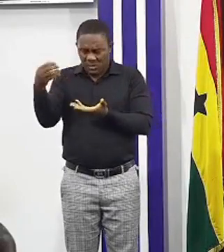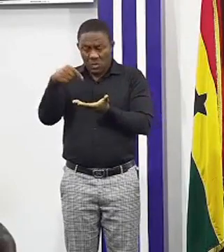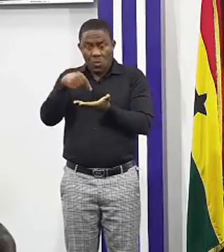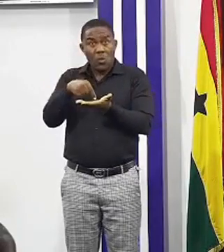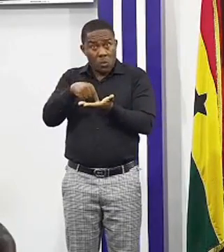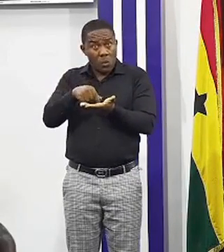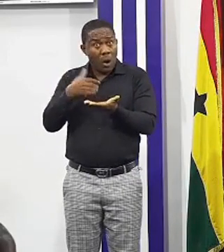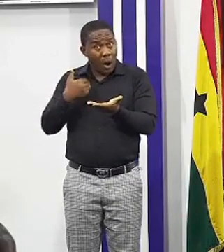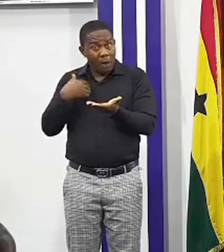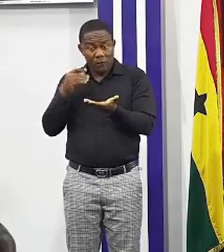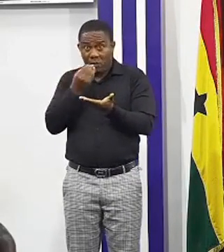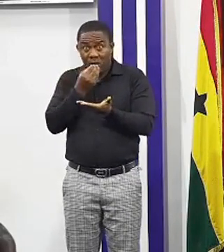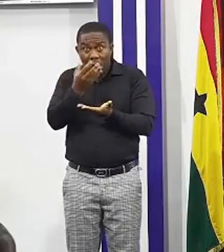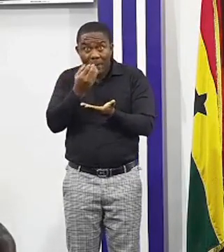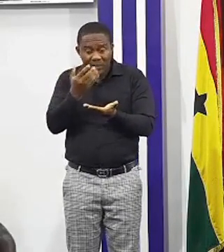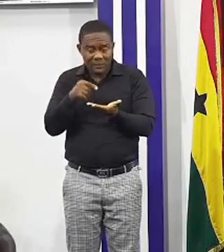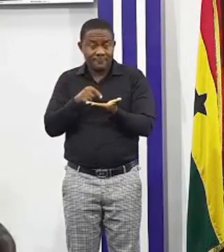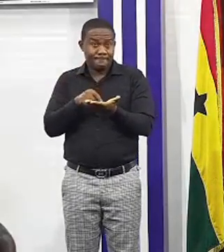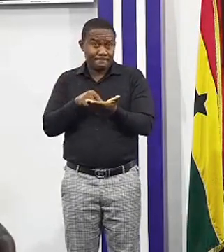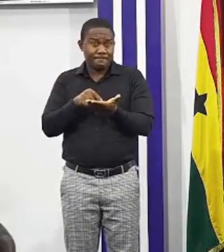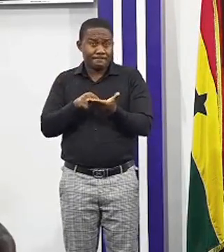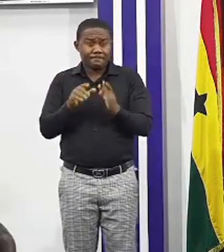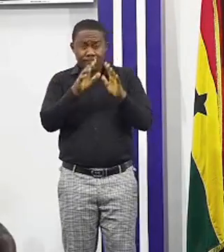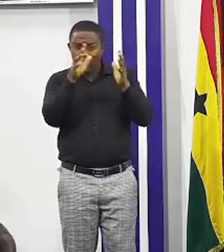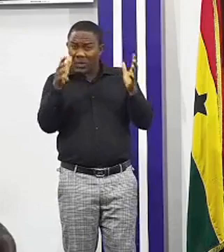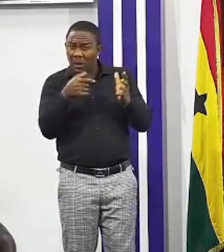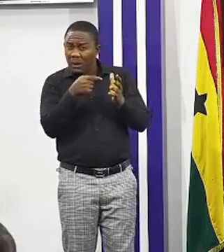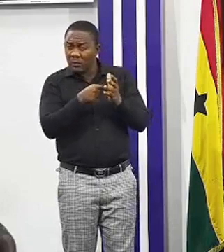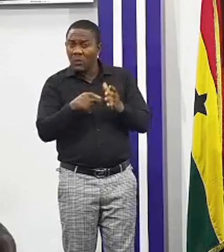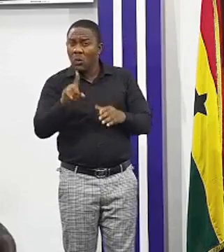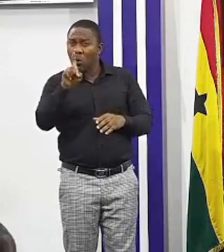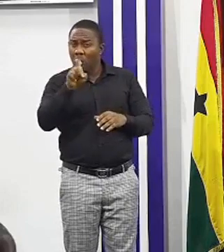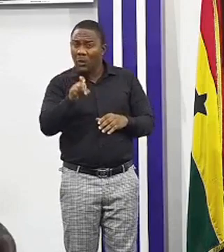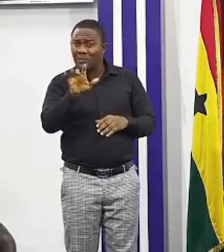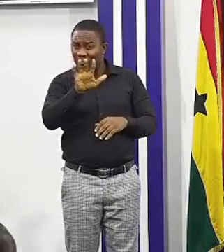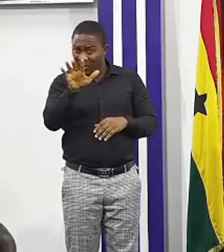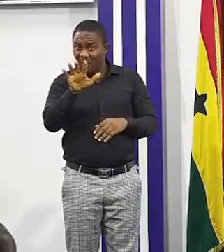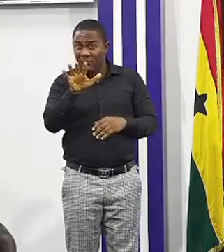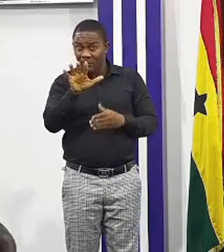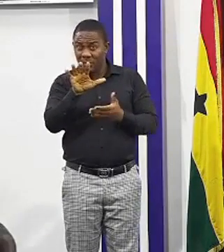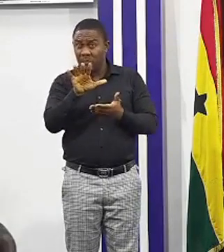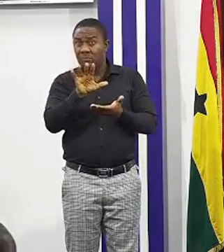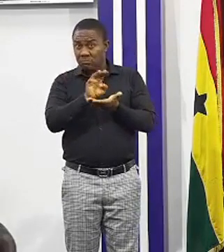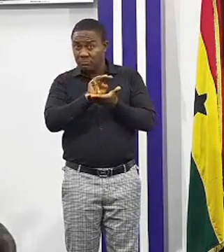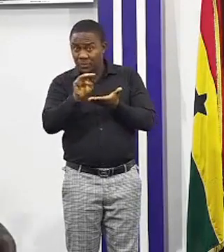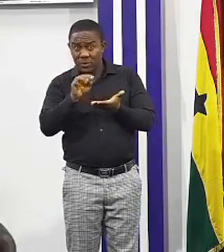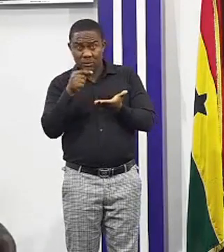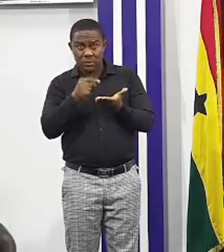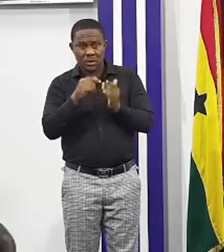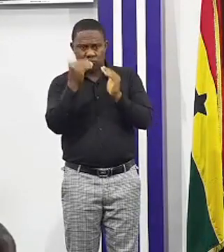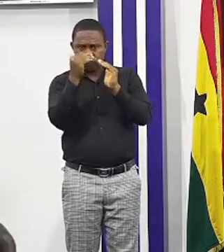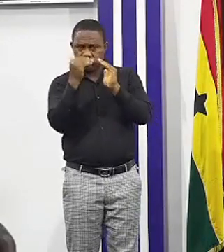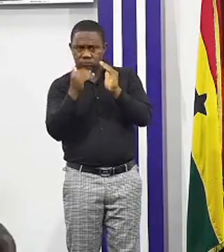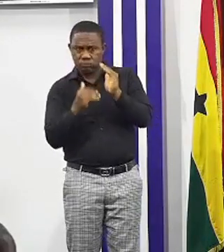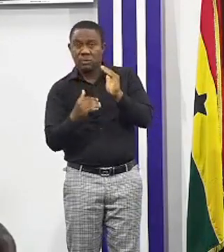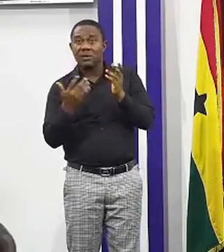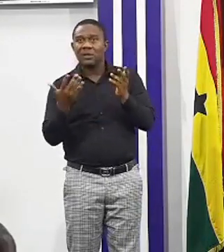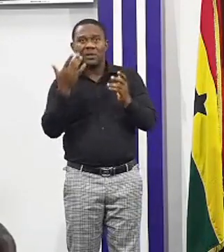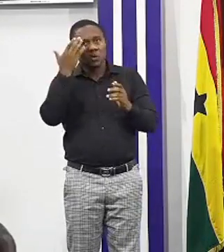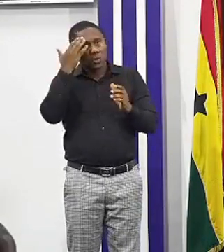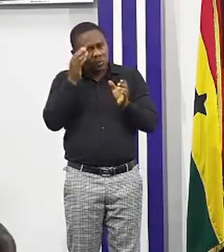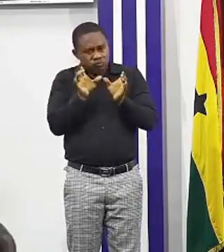of things, a composite infection rate of about 1.5, which if you break down into various categories, you will